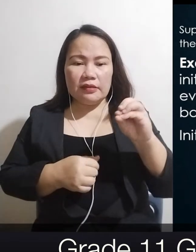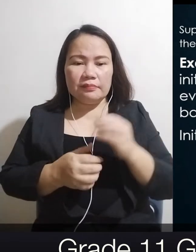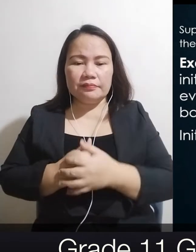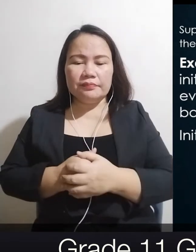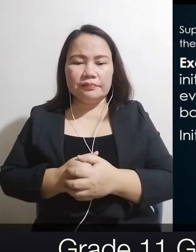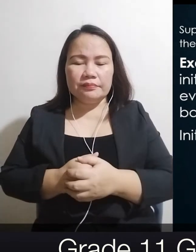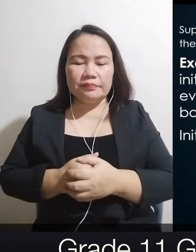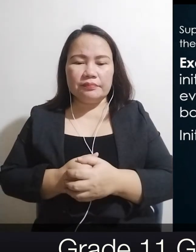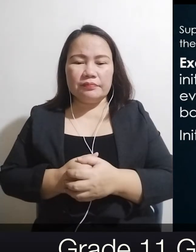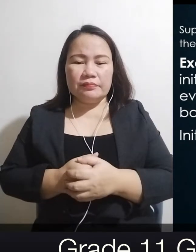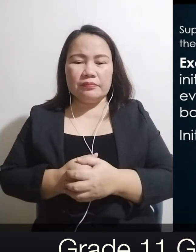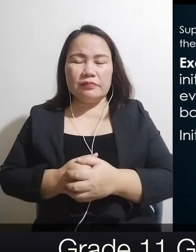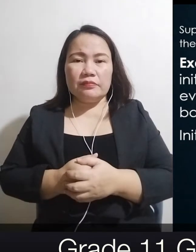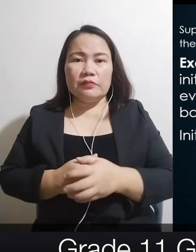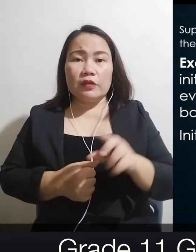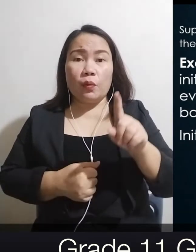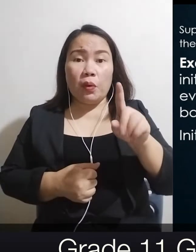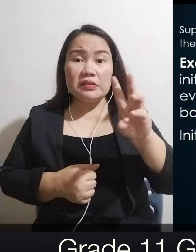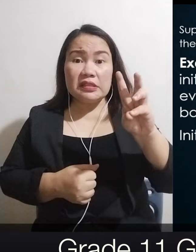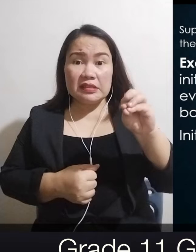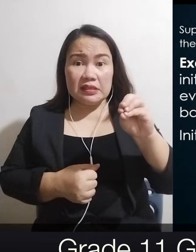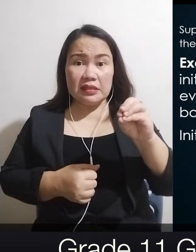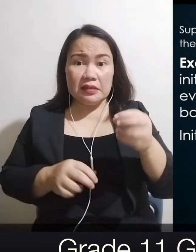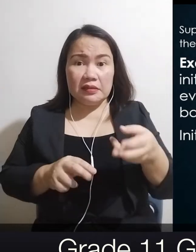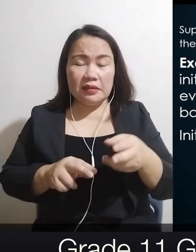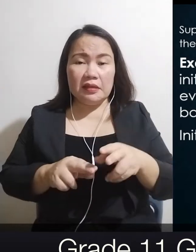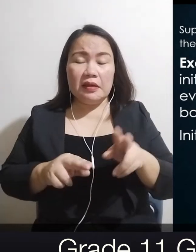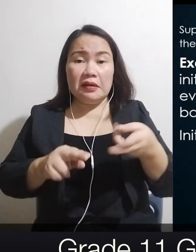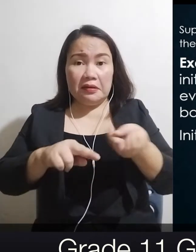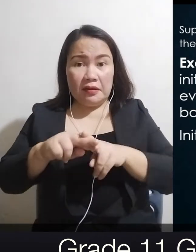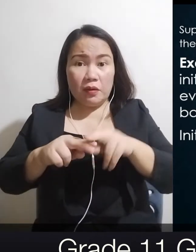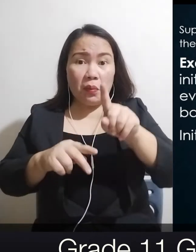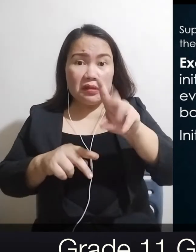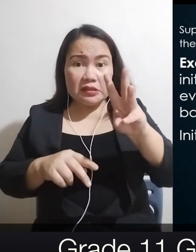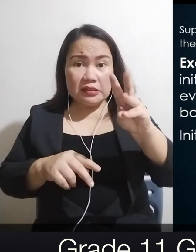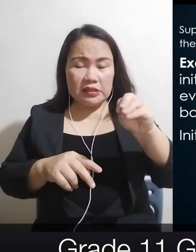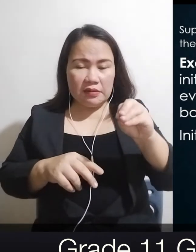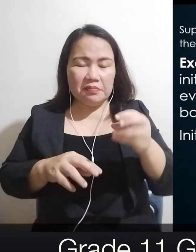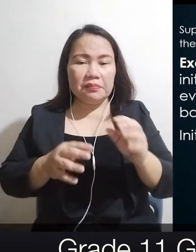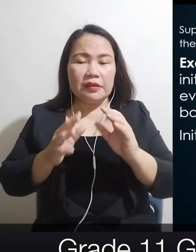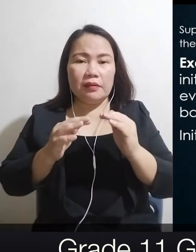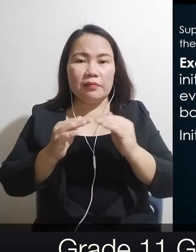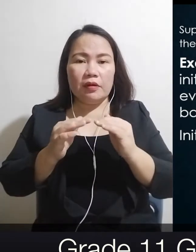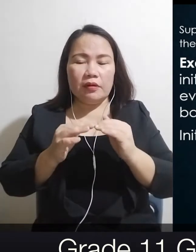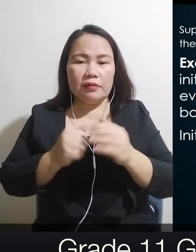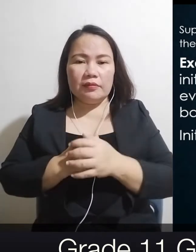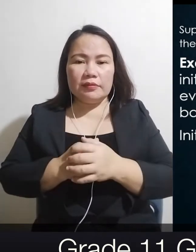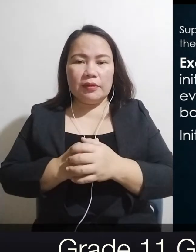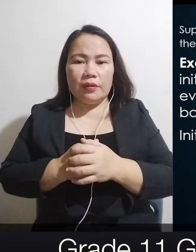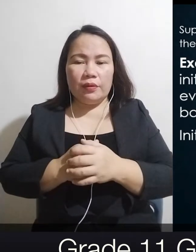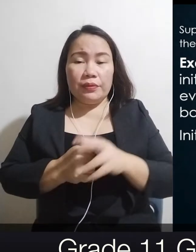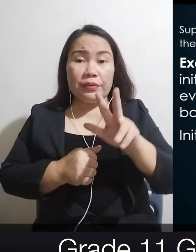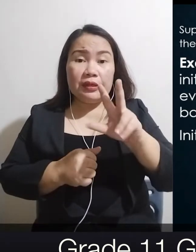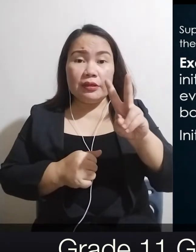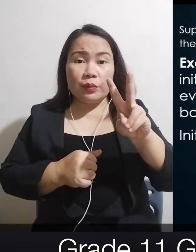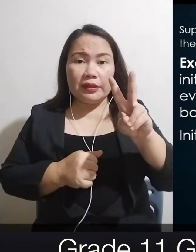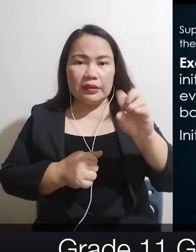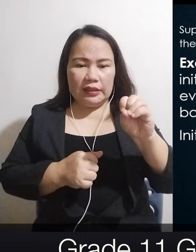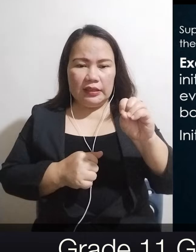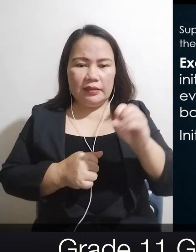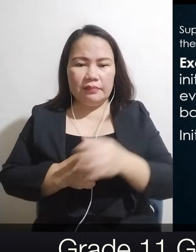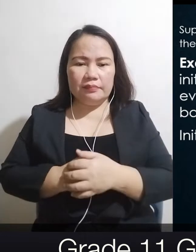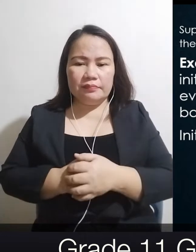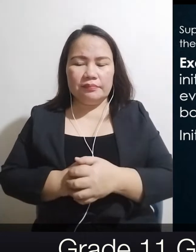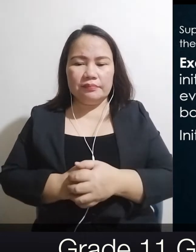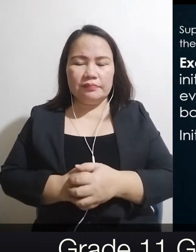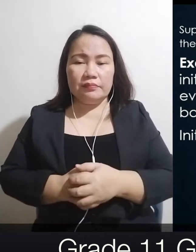kung that is 320 na after 400 hours. So 400 hours. 2 raised to 4 is 16